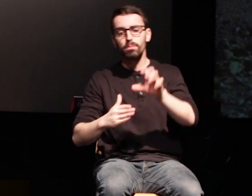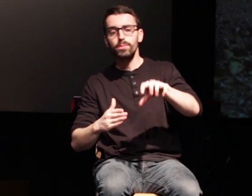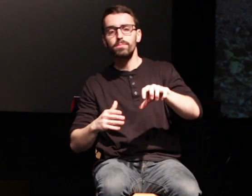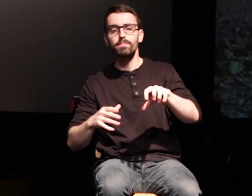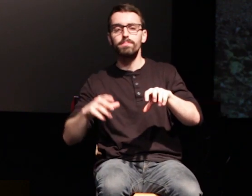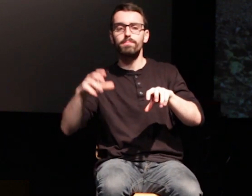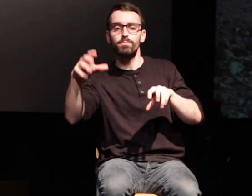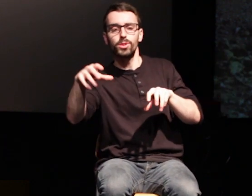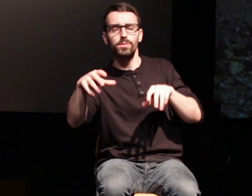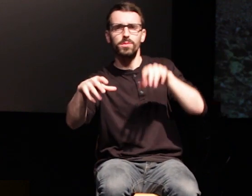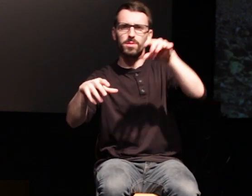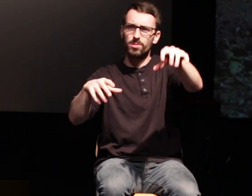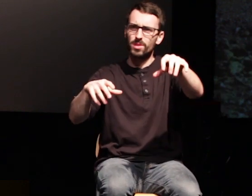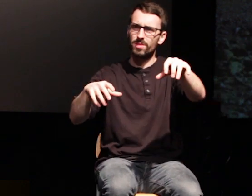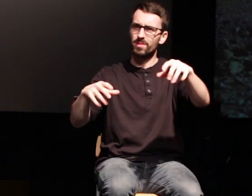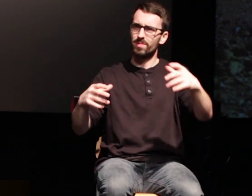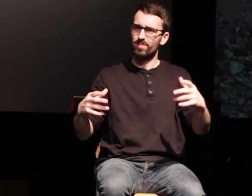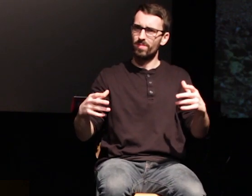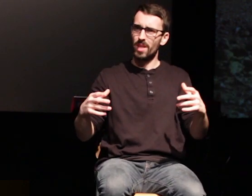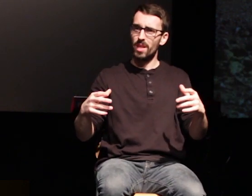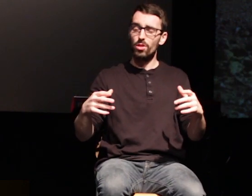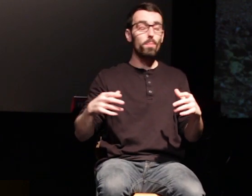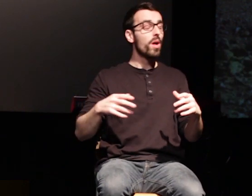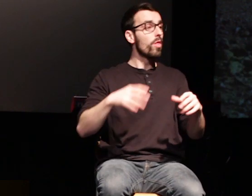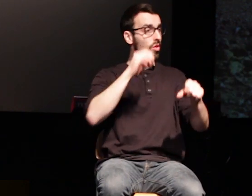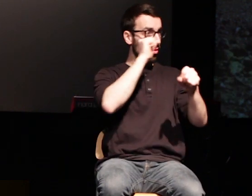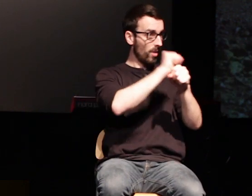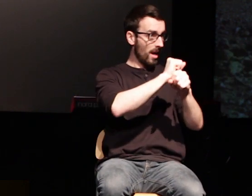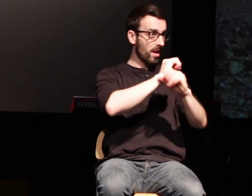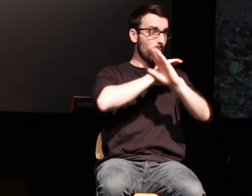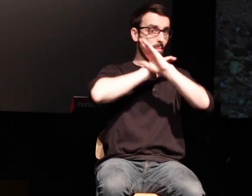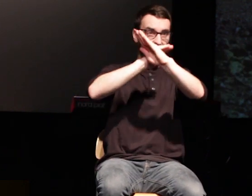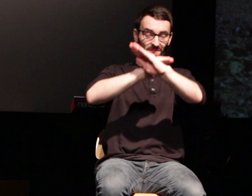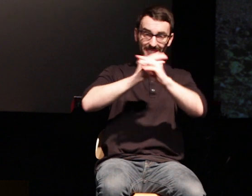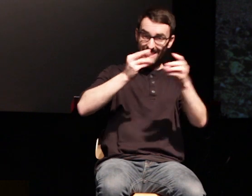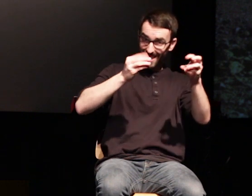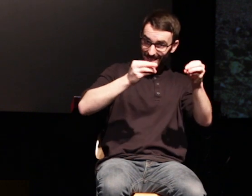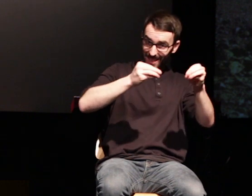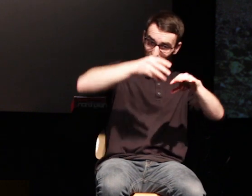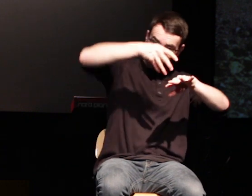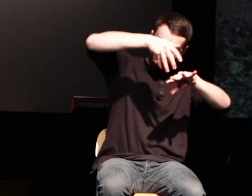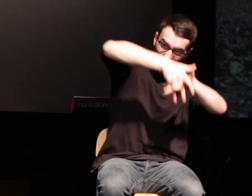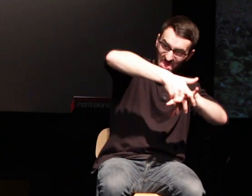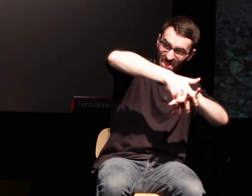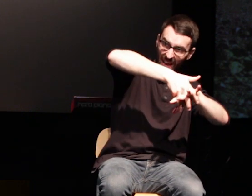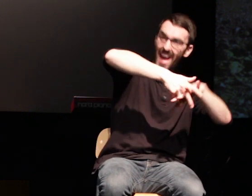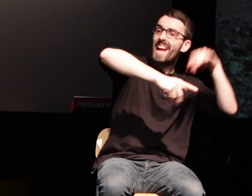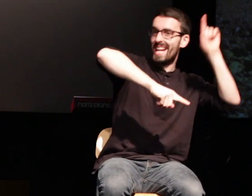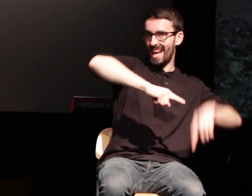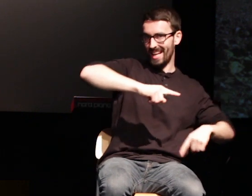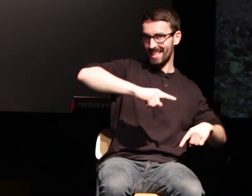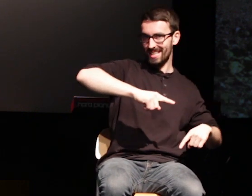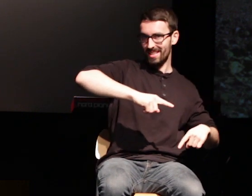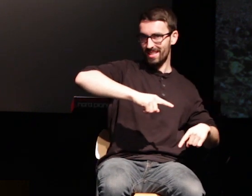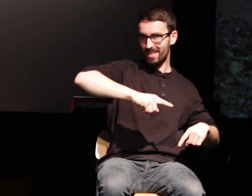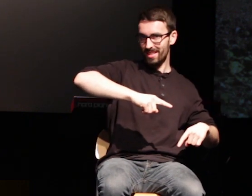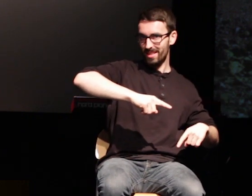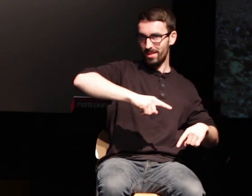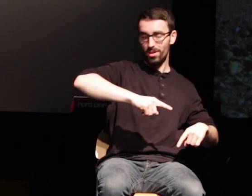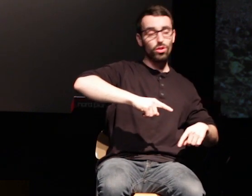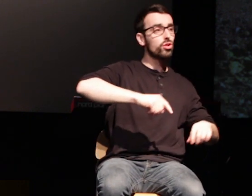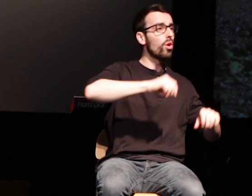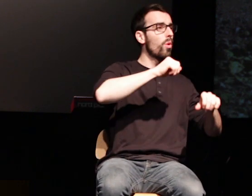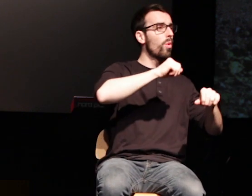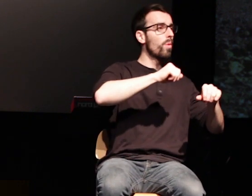prevents the seed from going deep with its roots. And so it stays towards the surface. It's still, it's